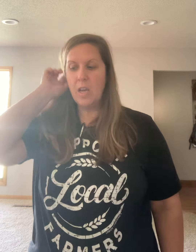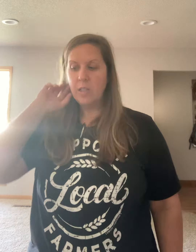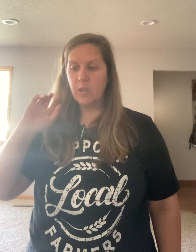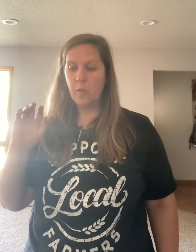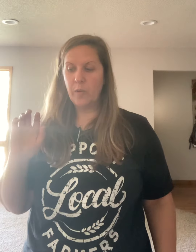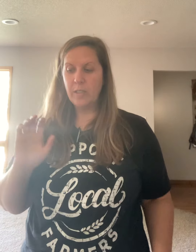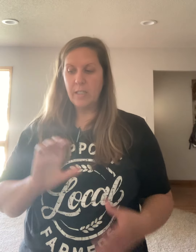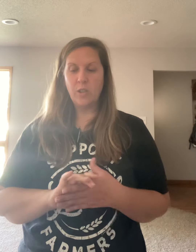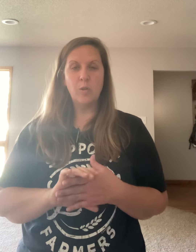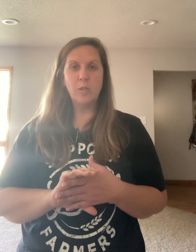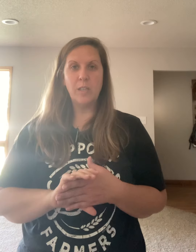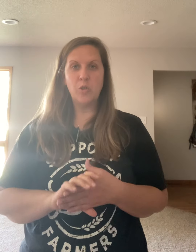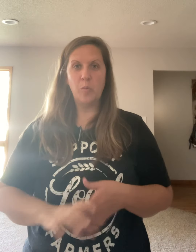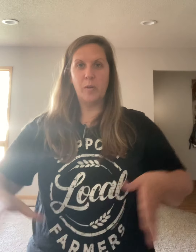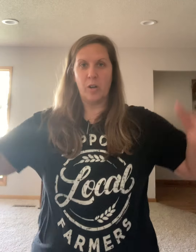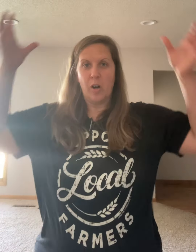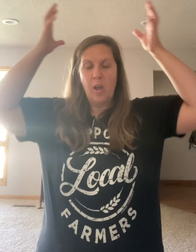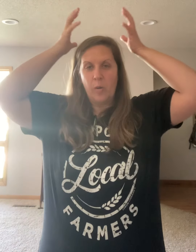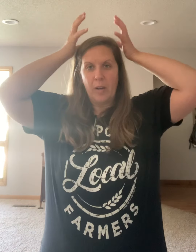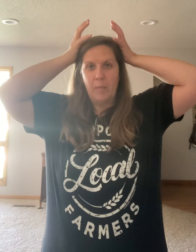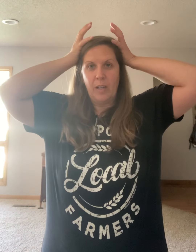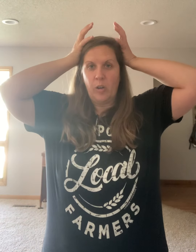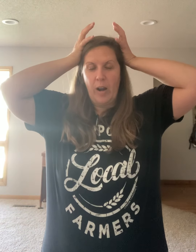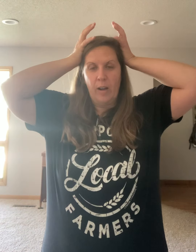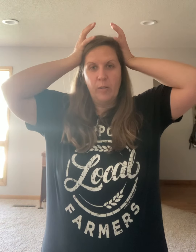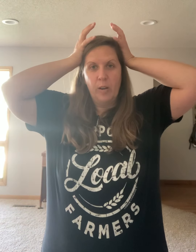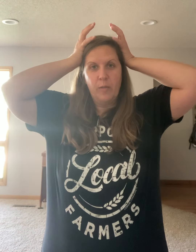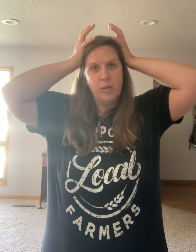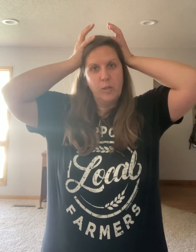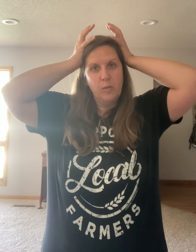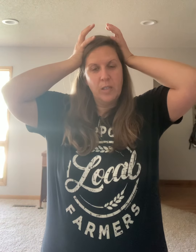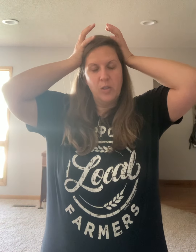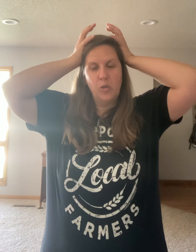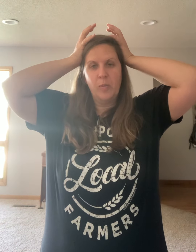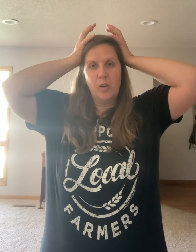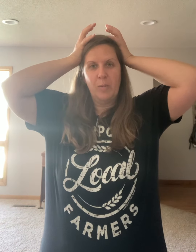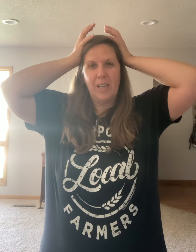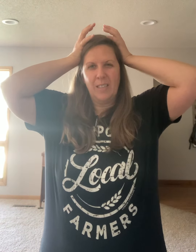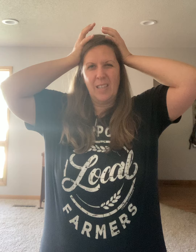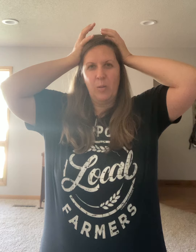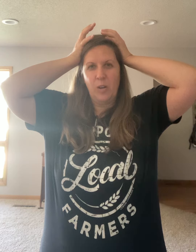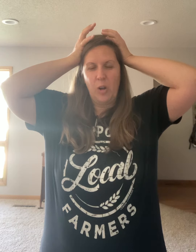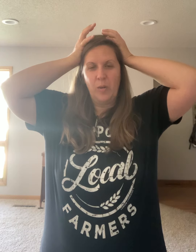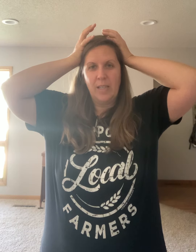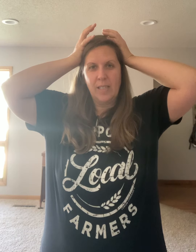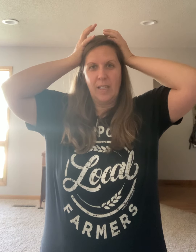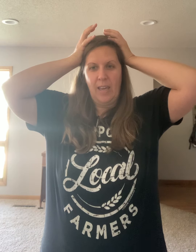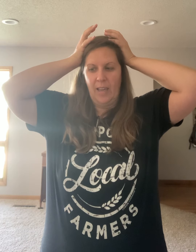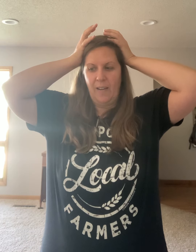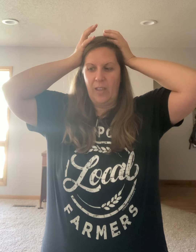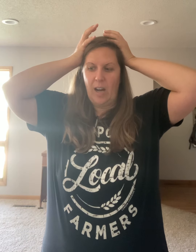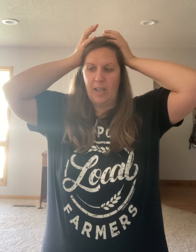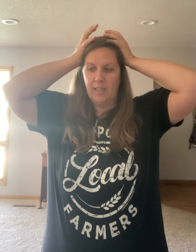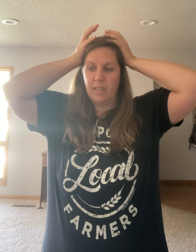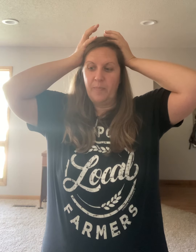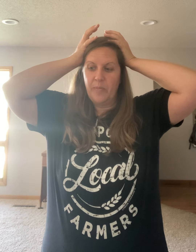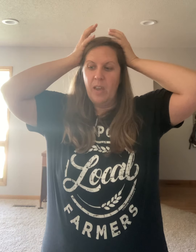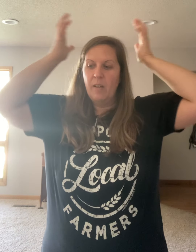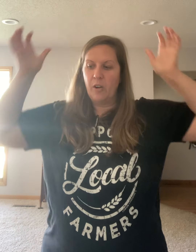So first is Zeus and Jupiter. We're going to make a crown for Zeus and Jupiter because they were known as the king of the gods. For